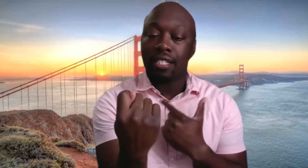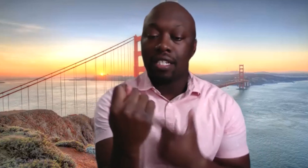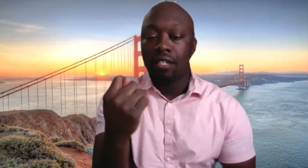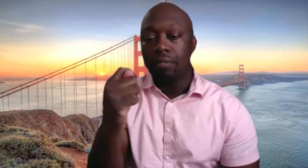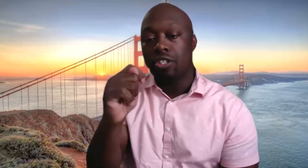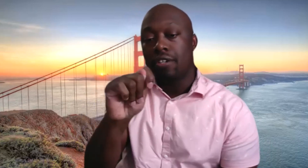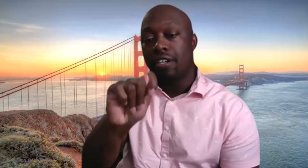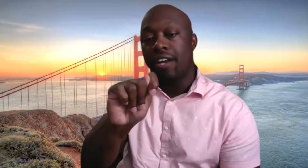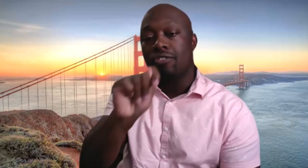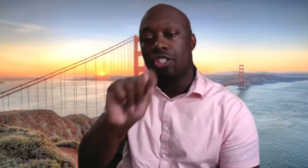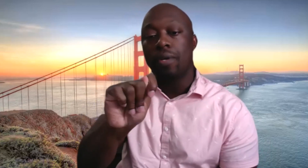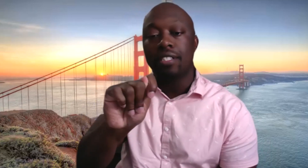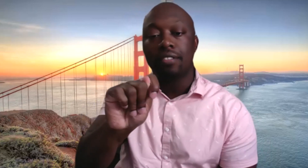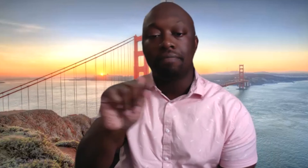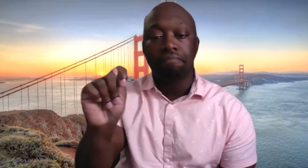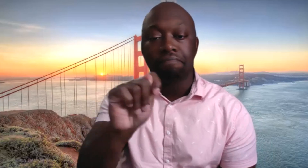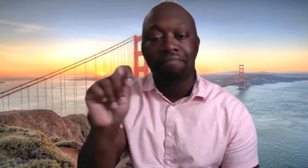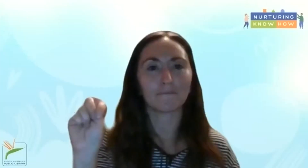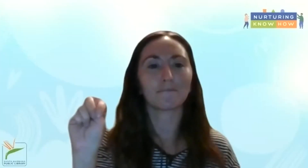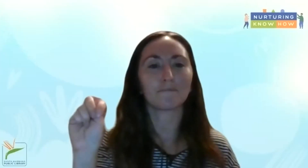at the tea, but turn it around, show it.